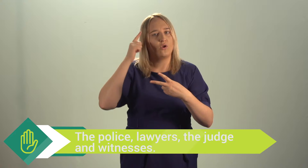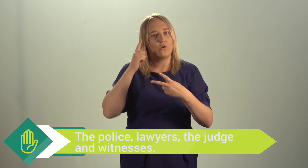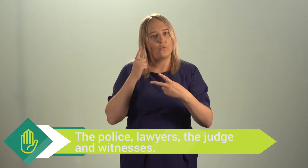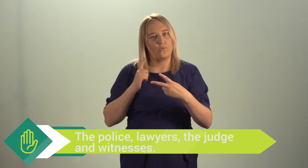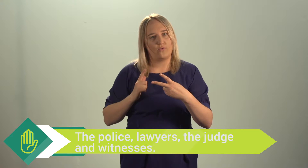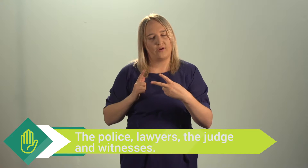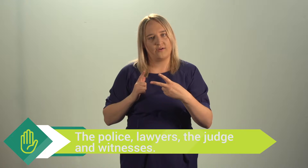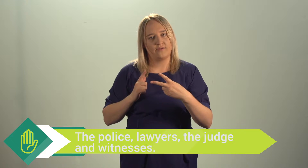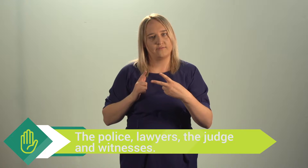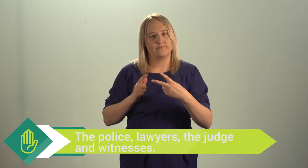lawyers,